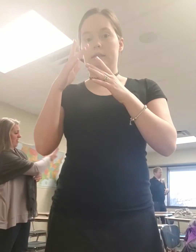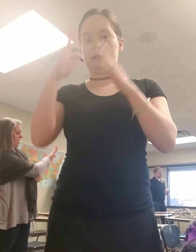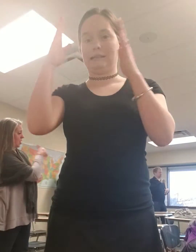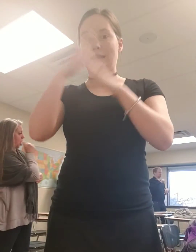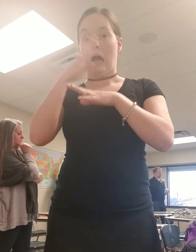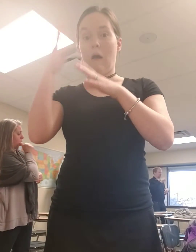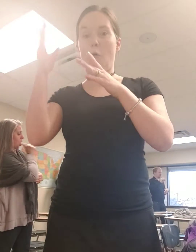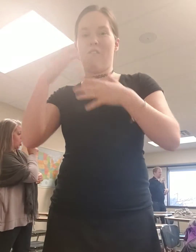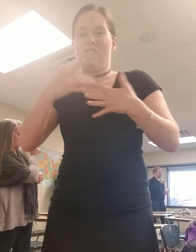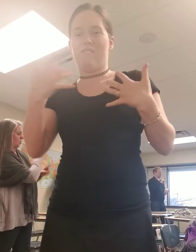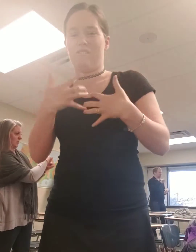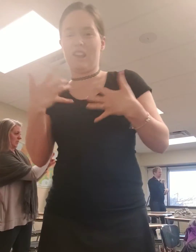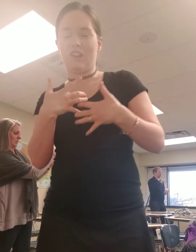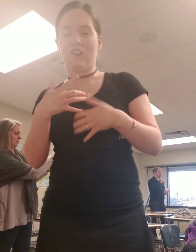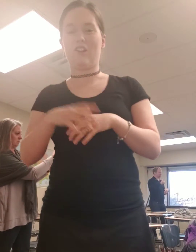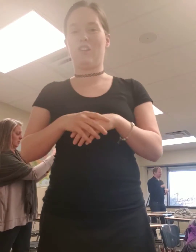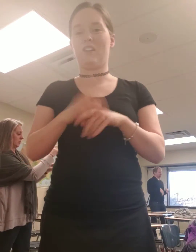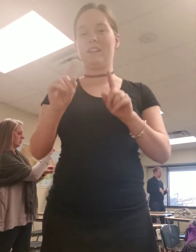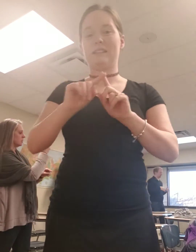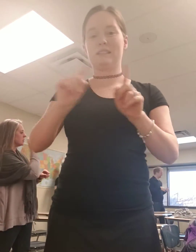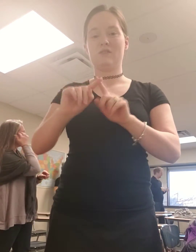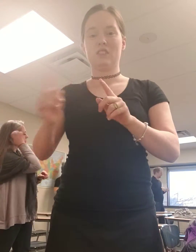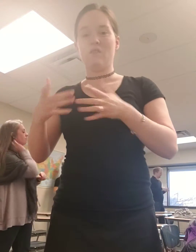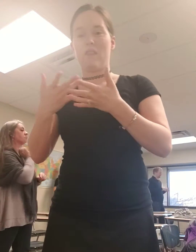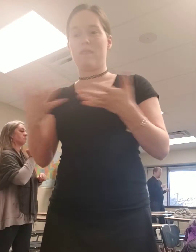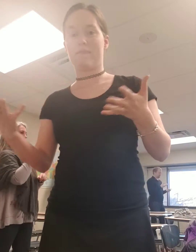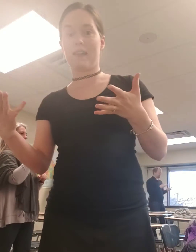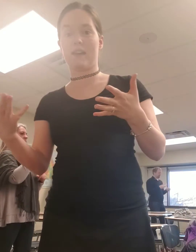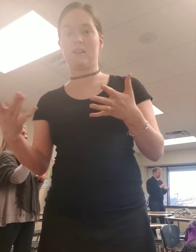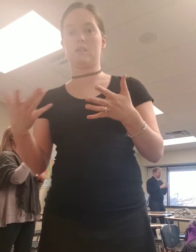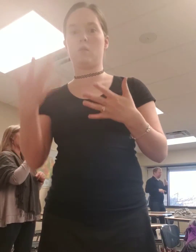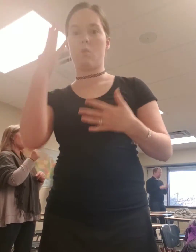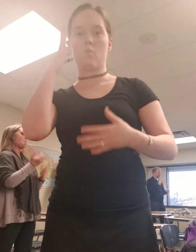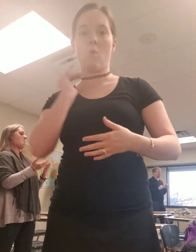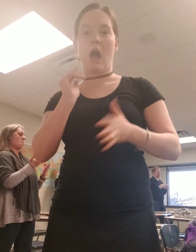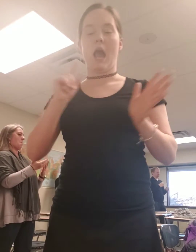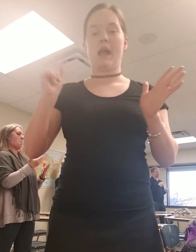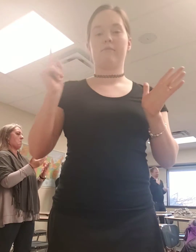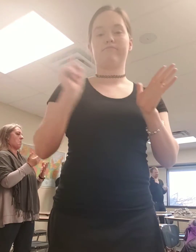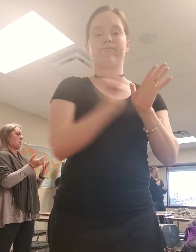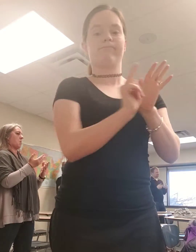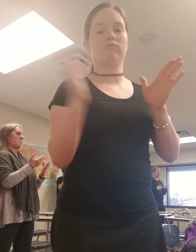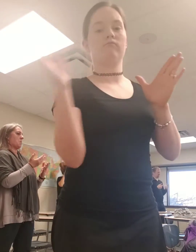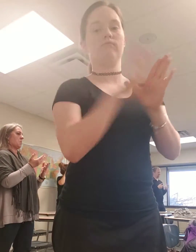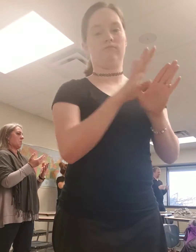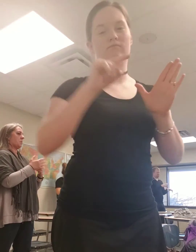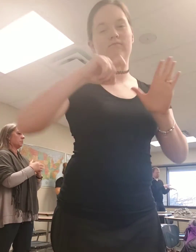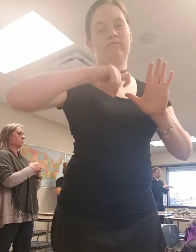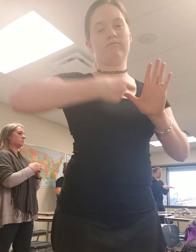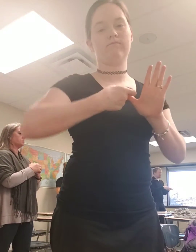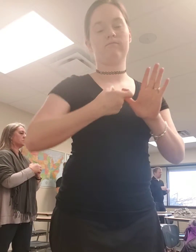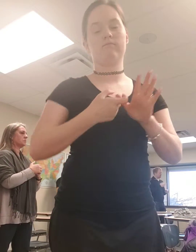that we don't believe, okay? Yes, sir. Well, they kind of thought that she was the one, she was a student that was kind of